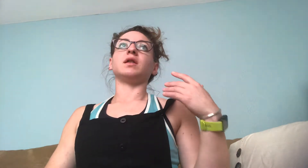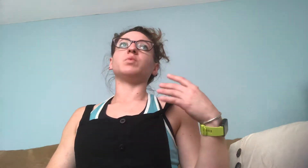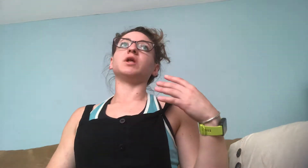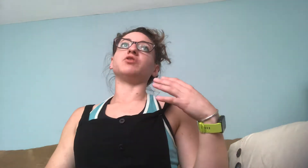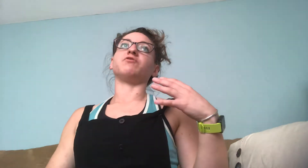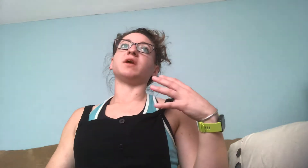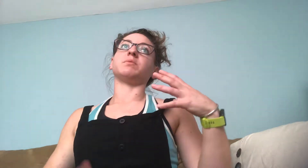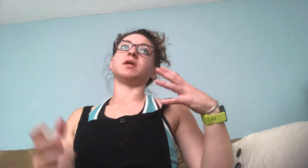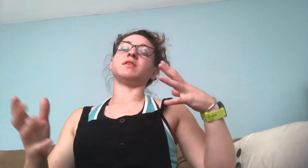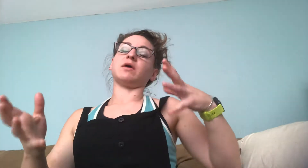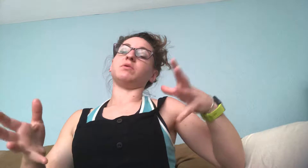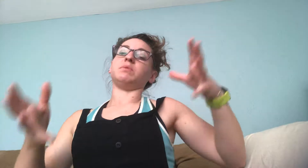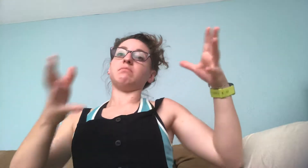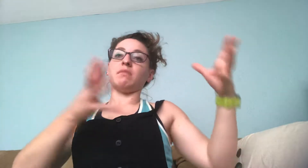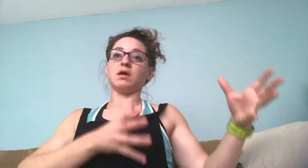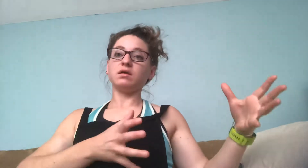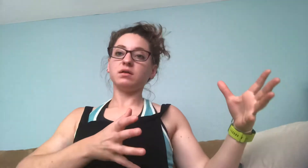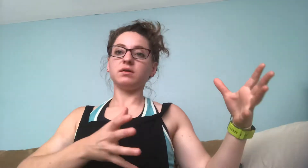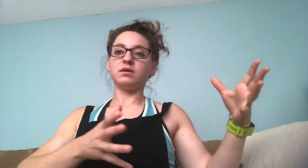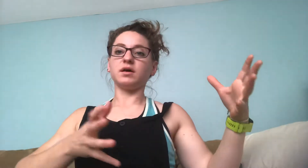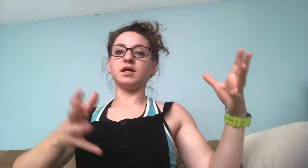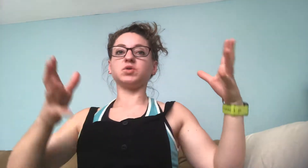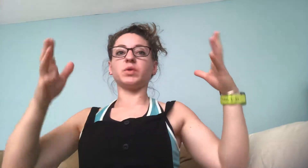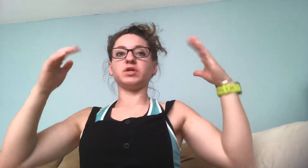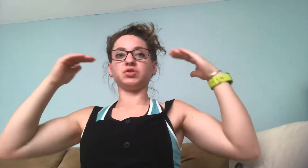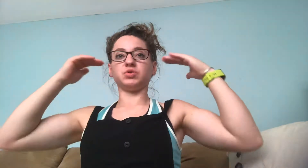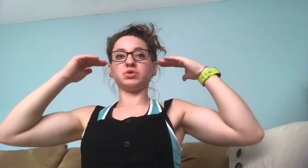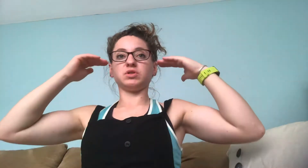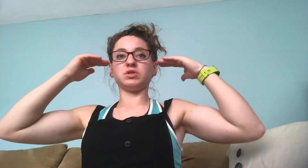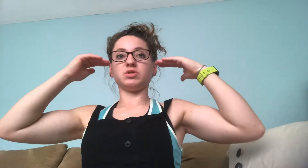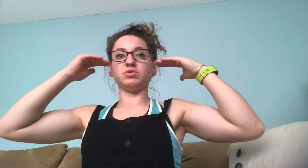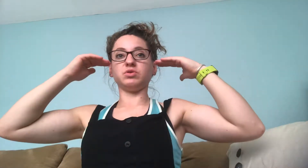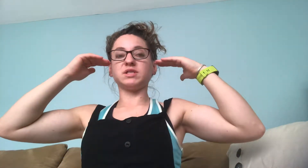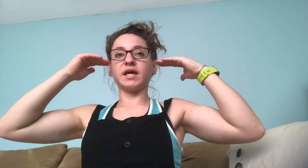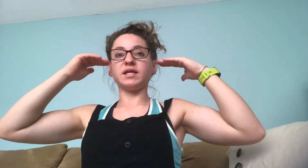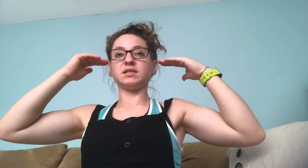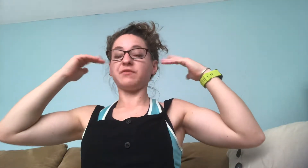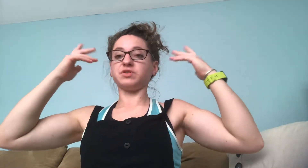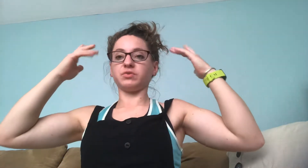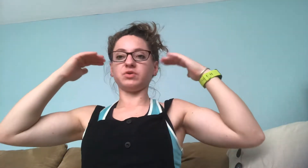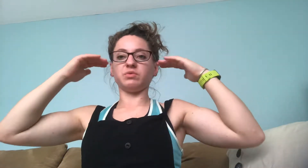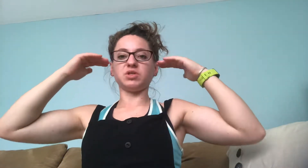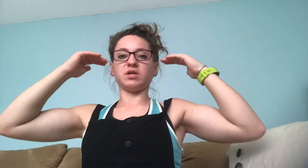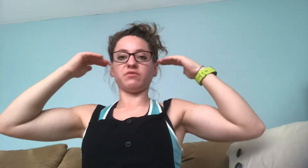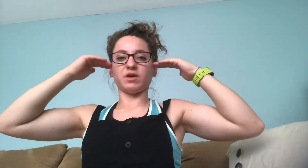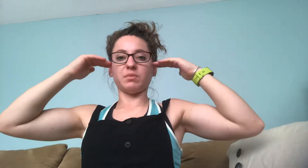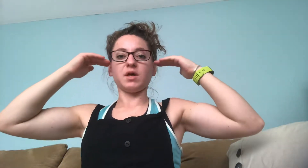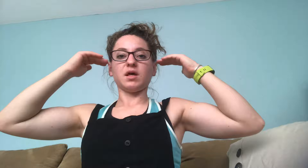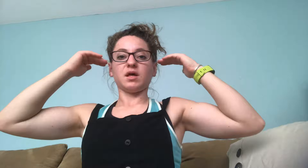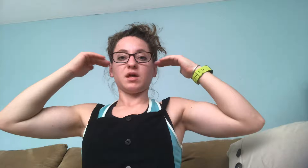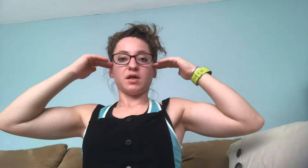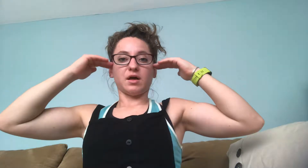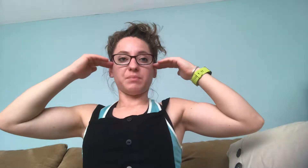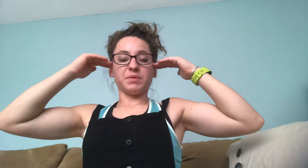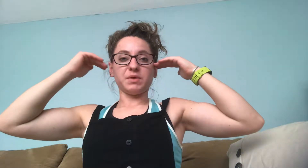anyone in your family that would be male is going to the sign itself is going to originate from the middle